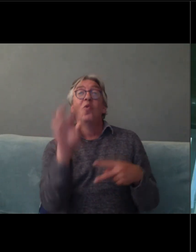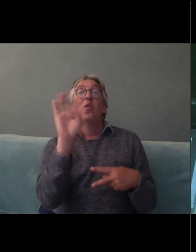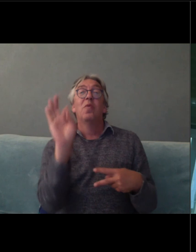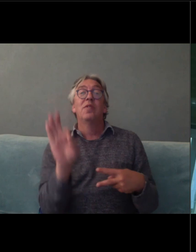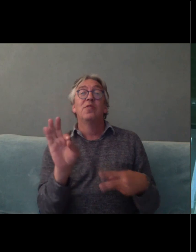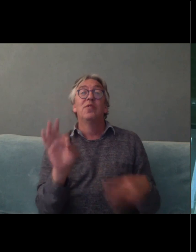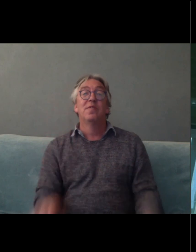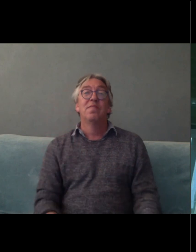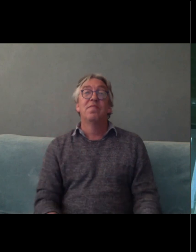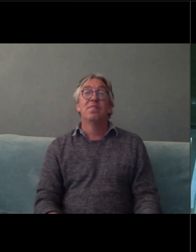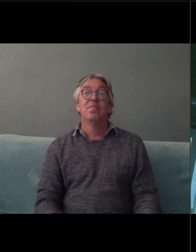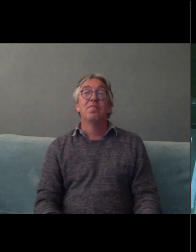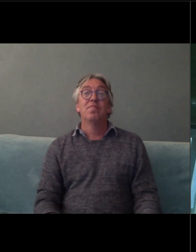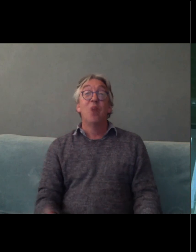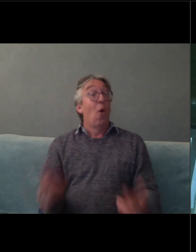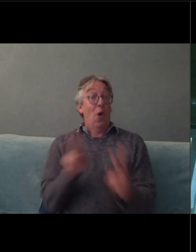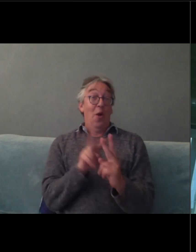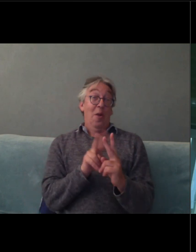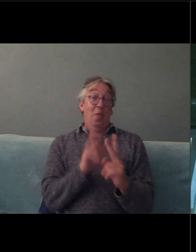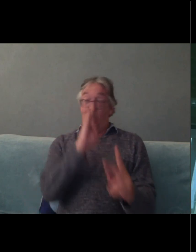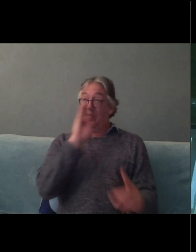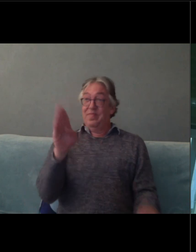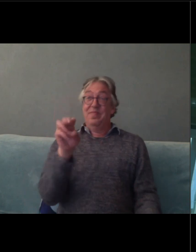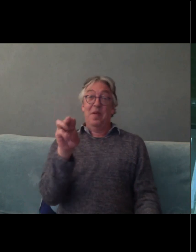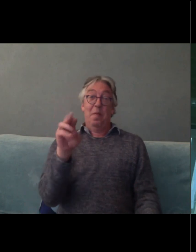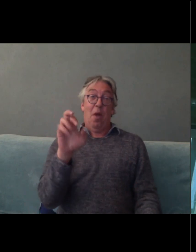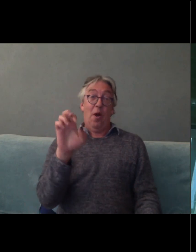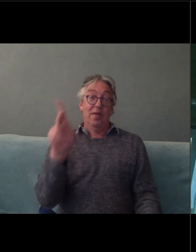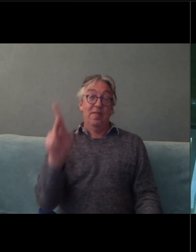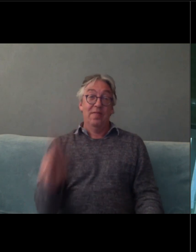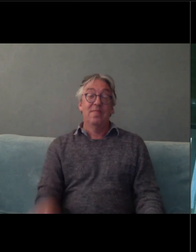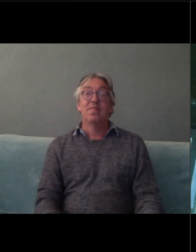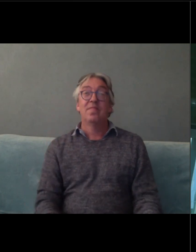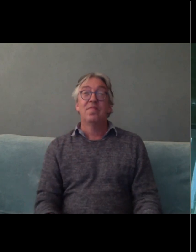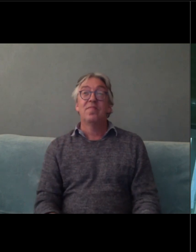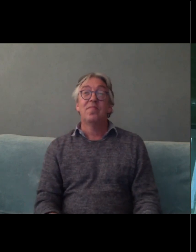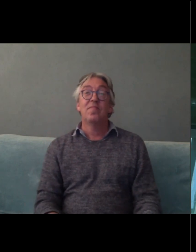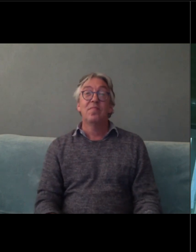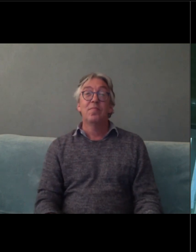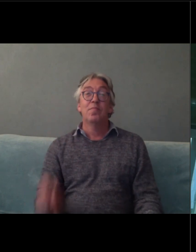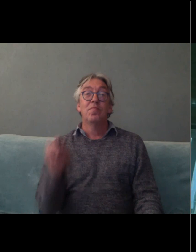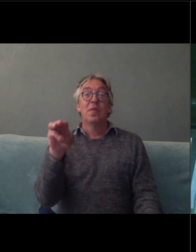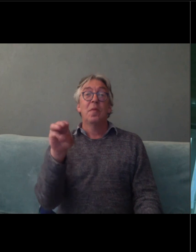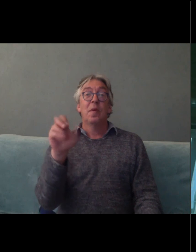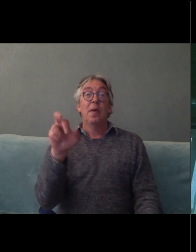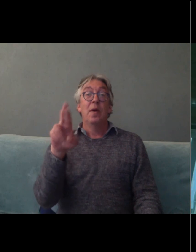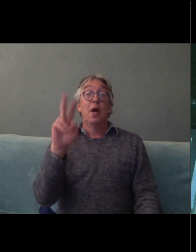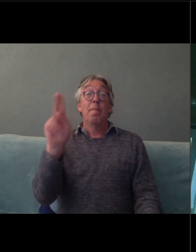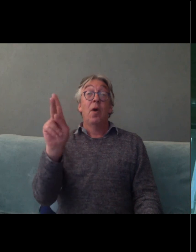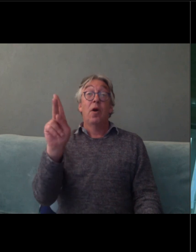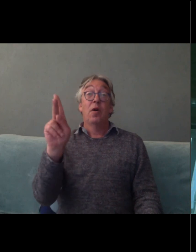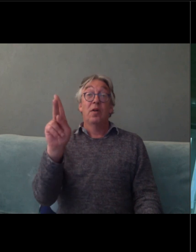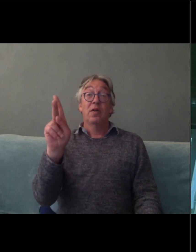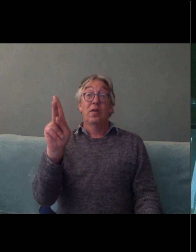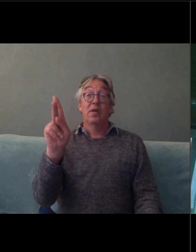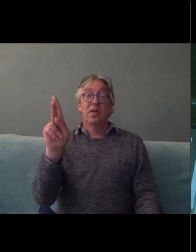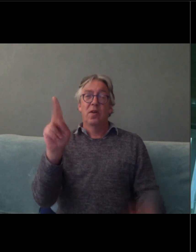for Mark. So, Mark, the first question for you